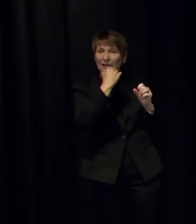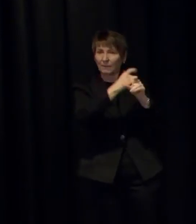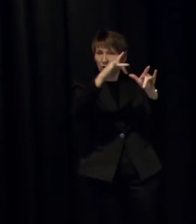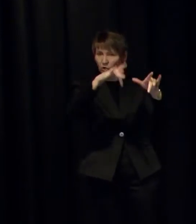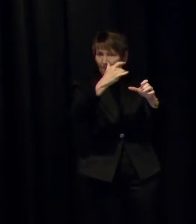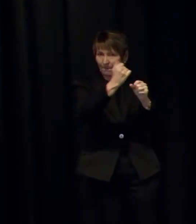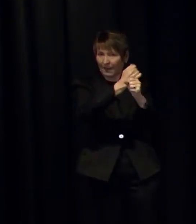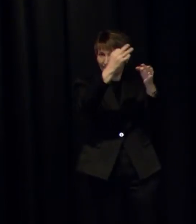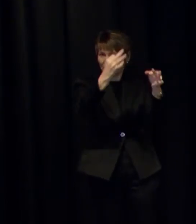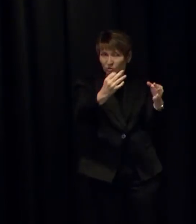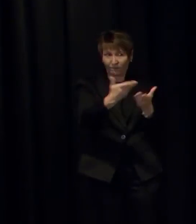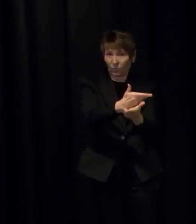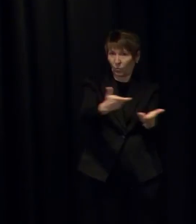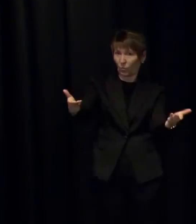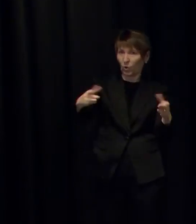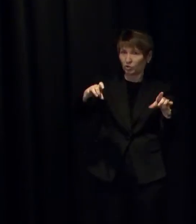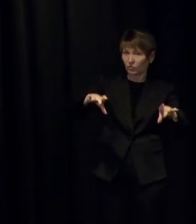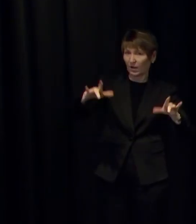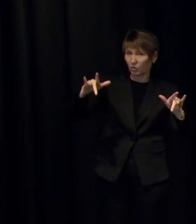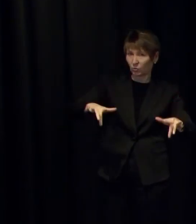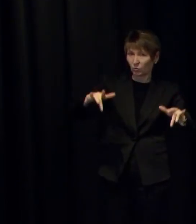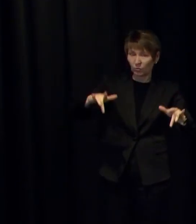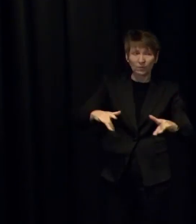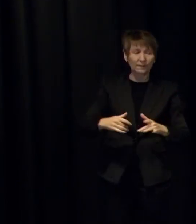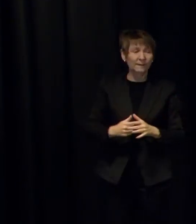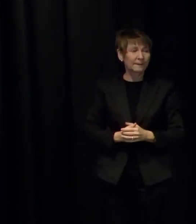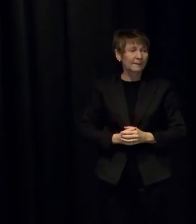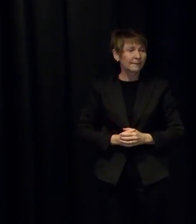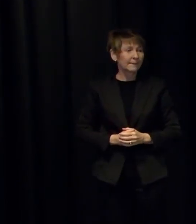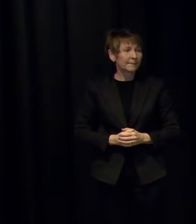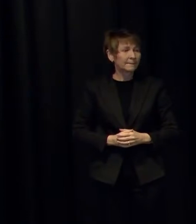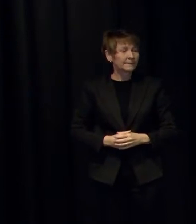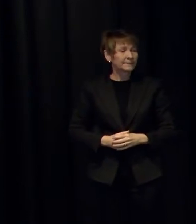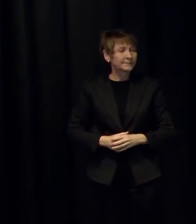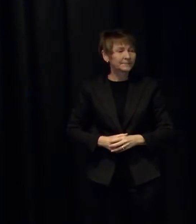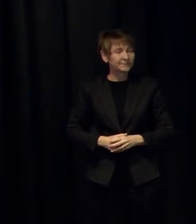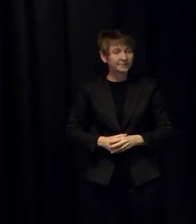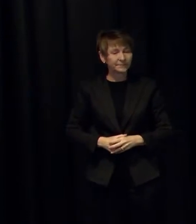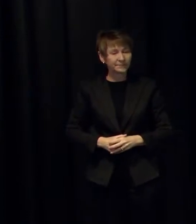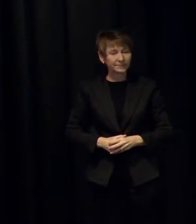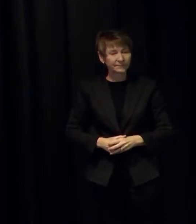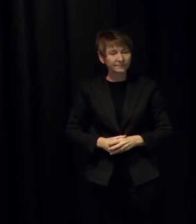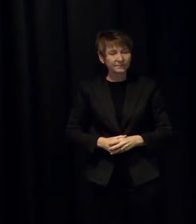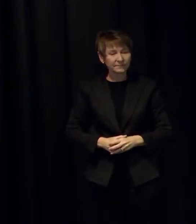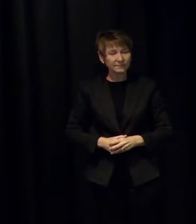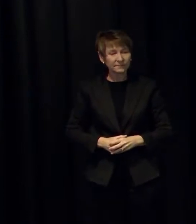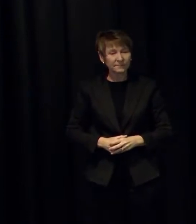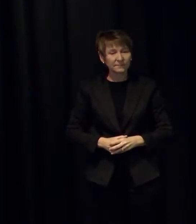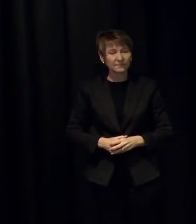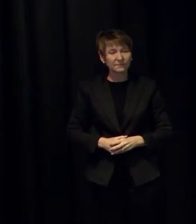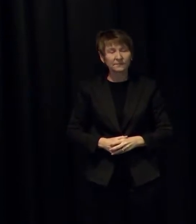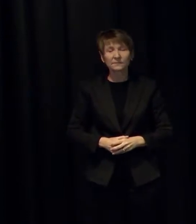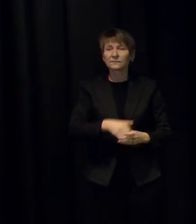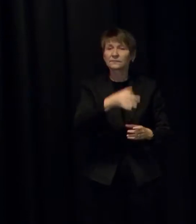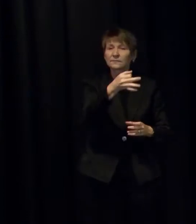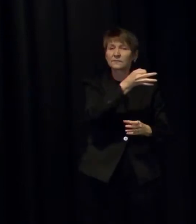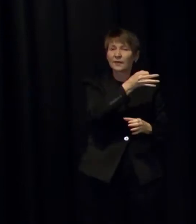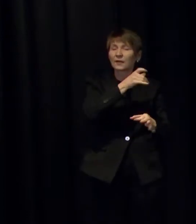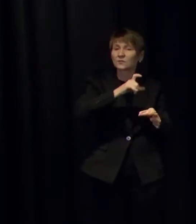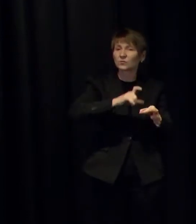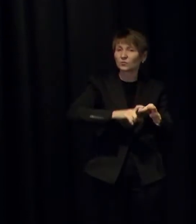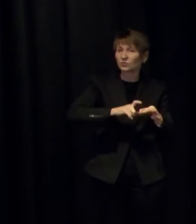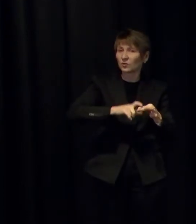sort of noted earlier, as we increase our vaccination rate, the number of COVID cases becomes a bit less relevant because there's a lot more